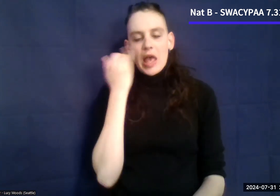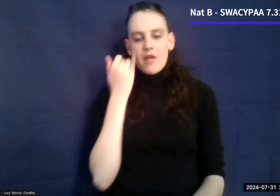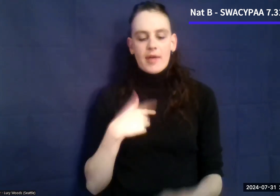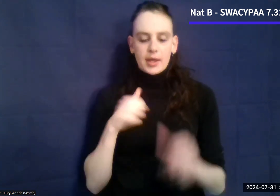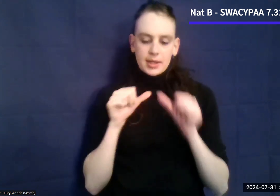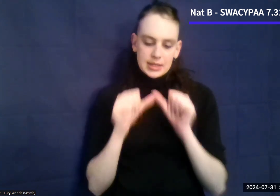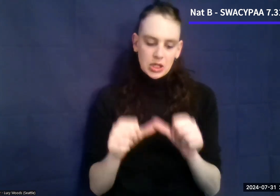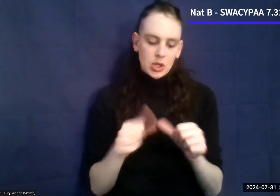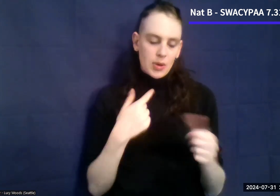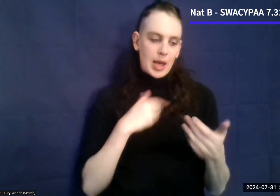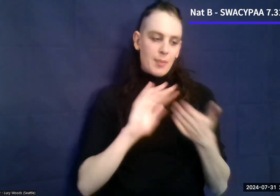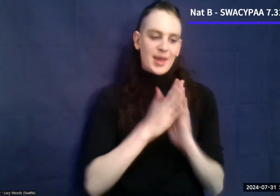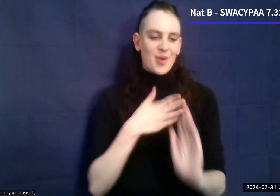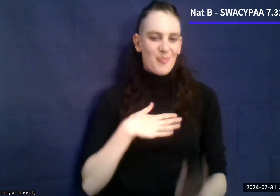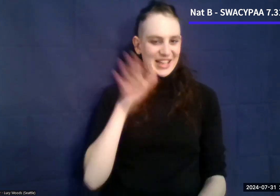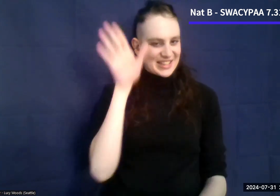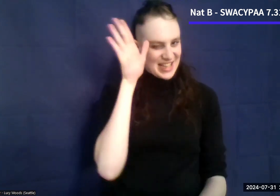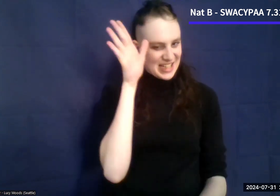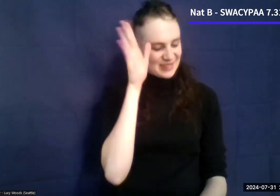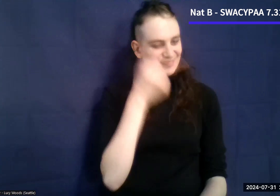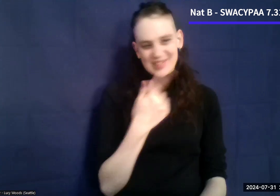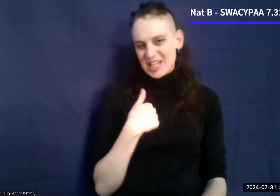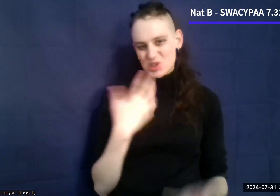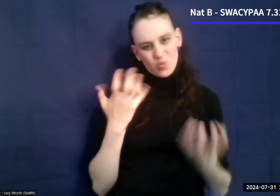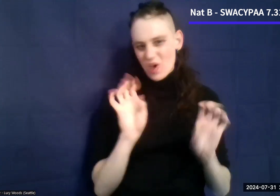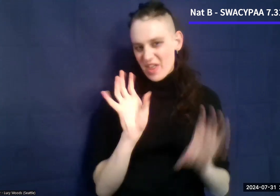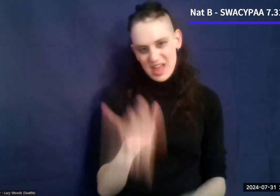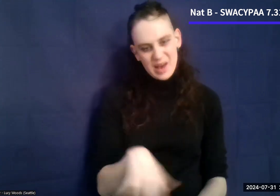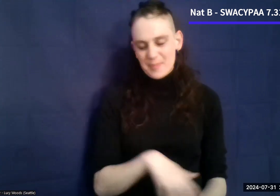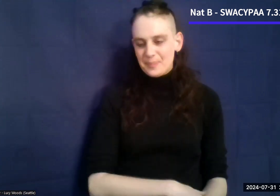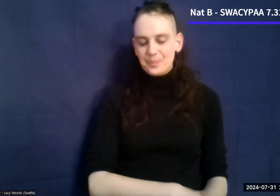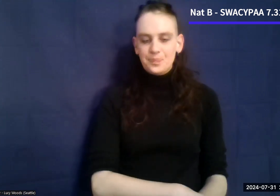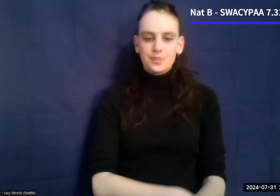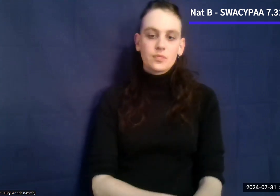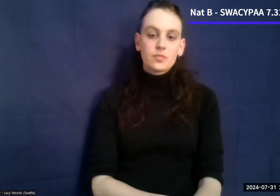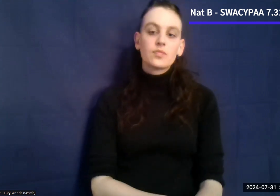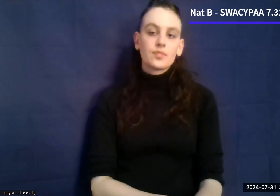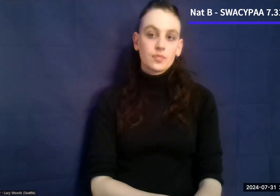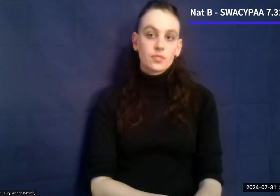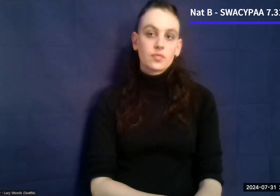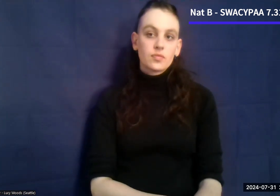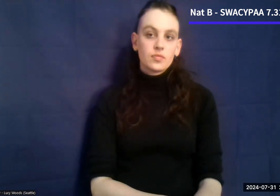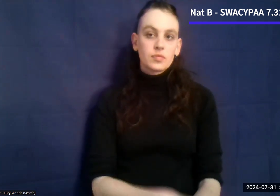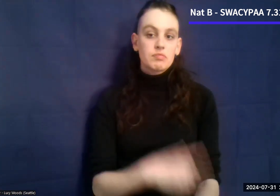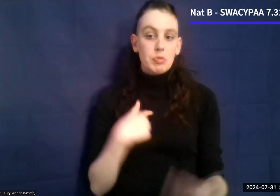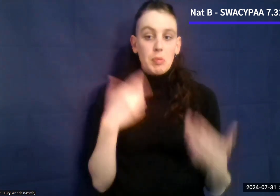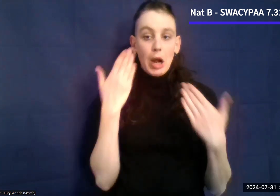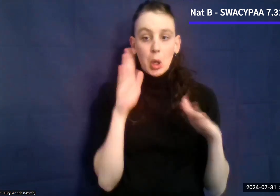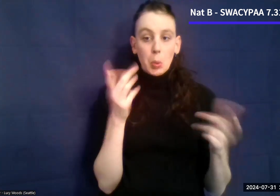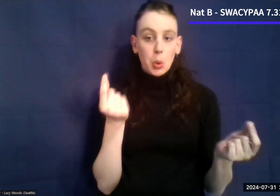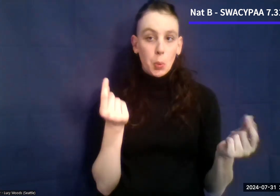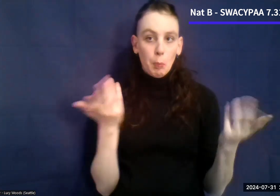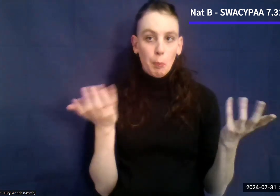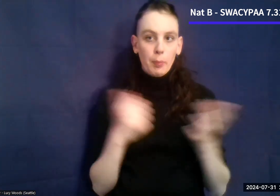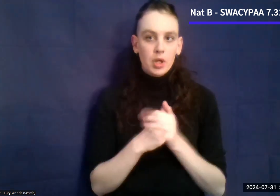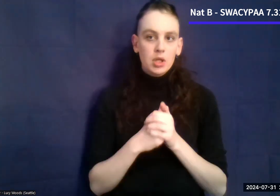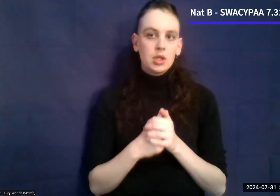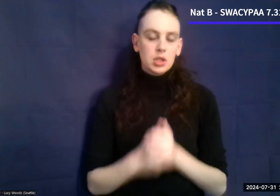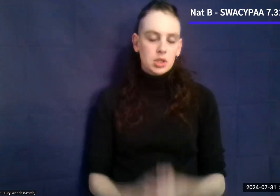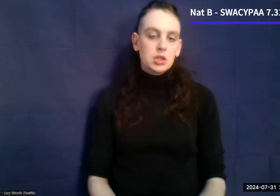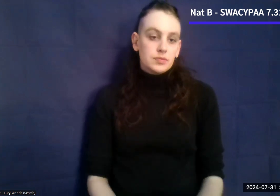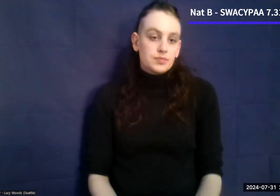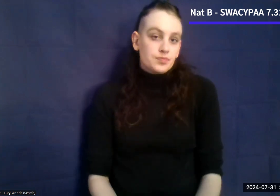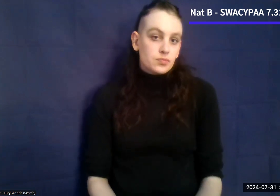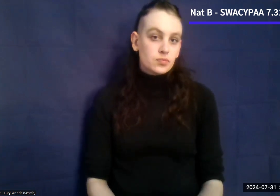because I didn't want to be that. Right. Um, so I didn't know what else to do. So